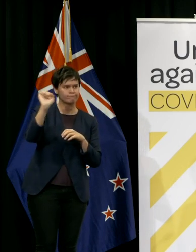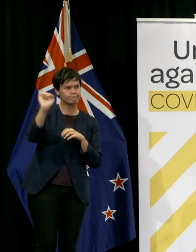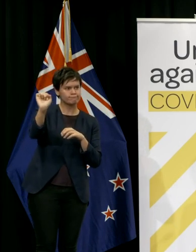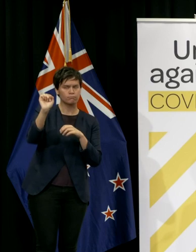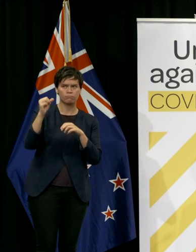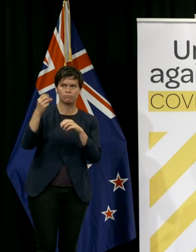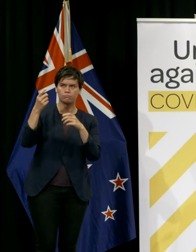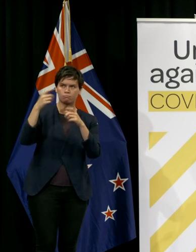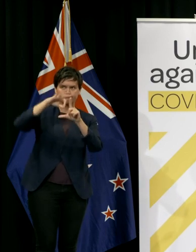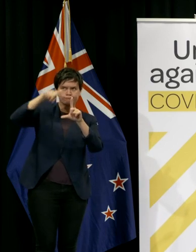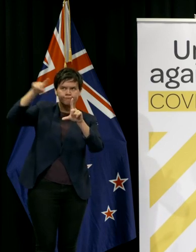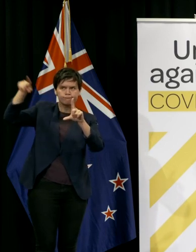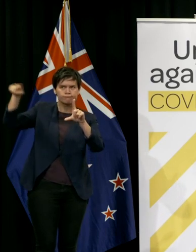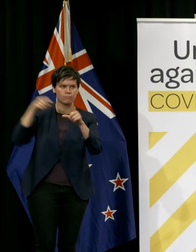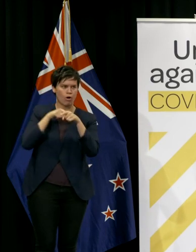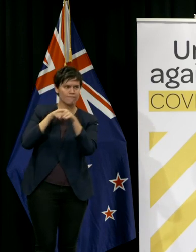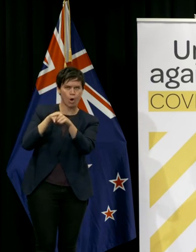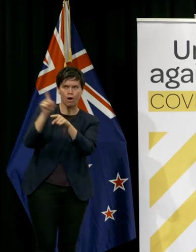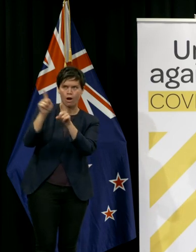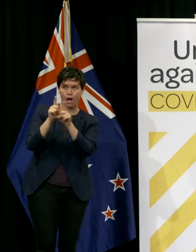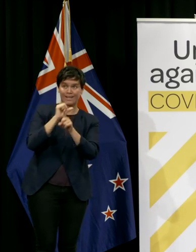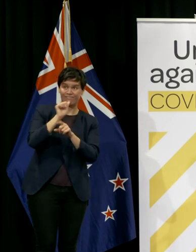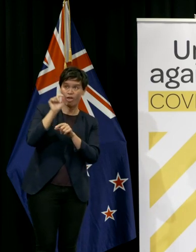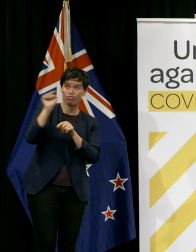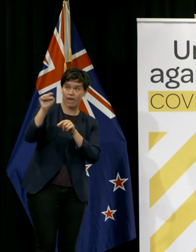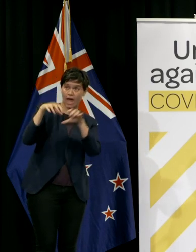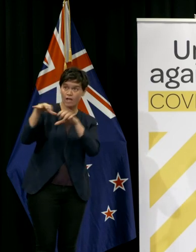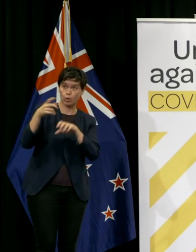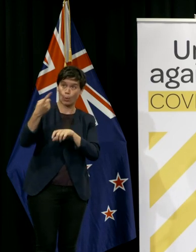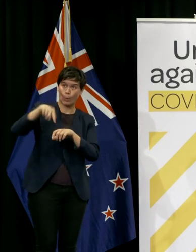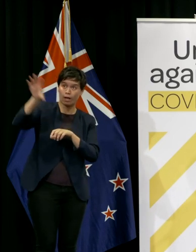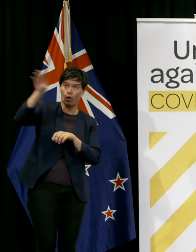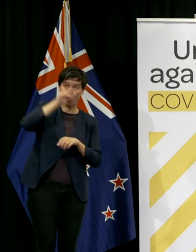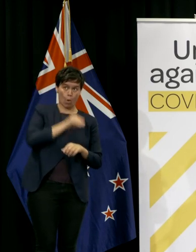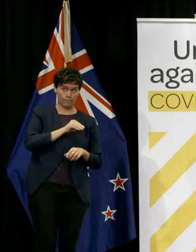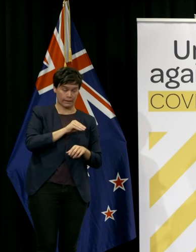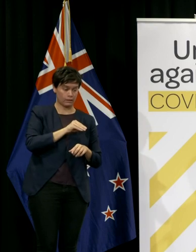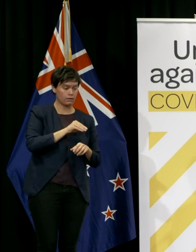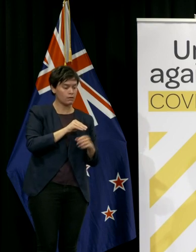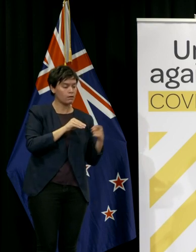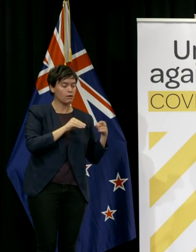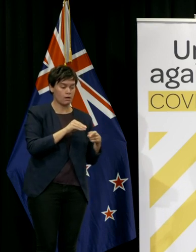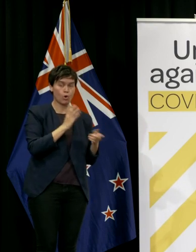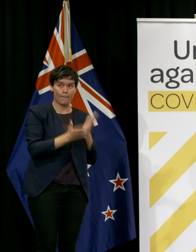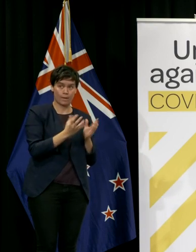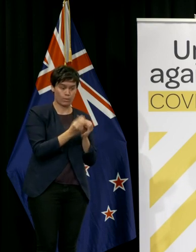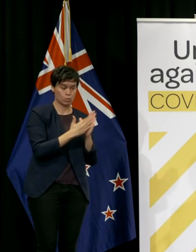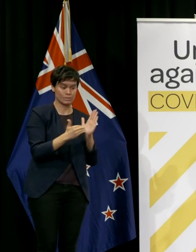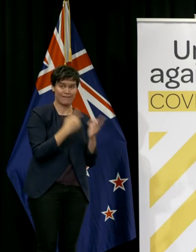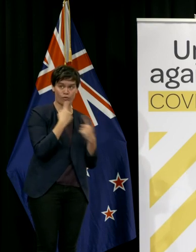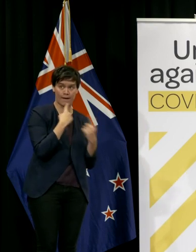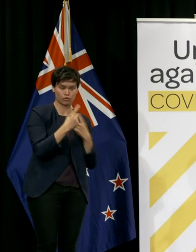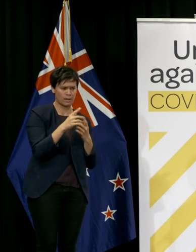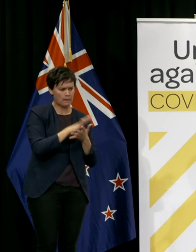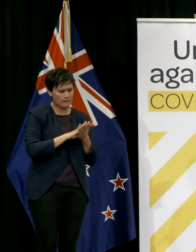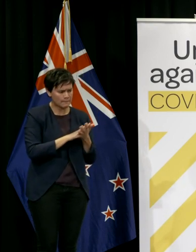if you implement these actions, then what is the impact on when your peak might be and how high it is, and the impact it would have